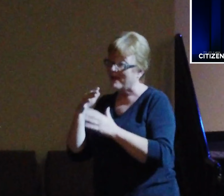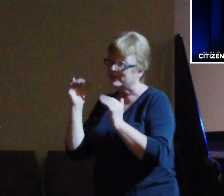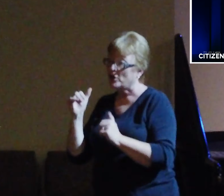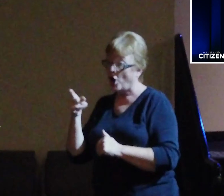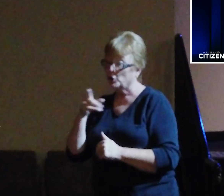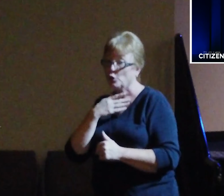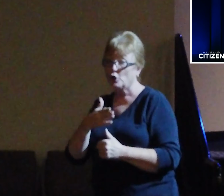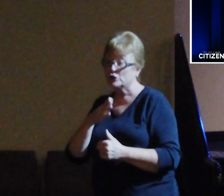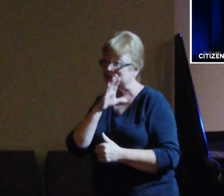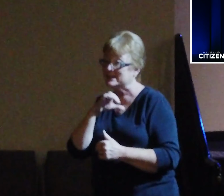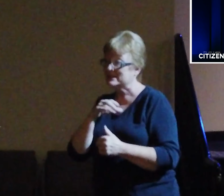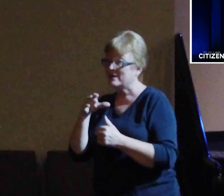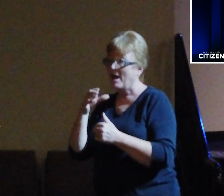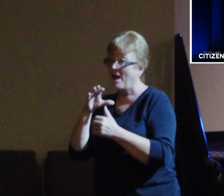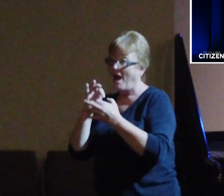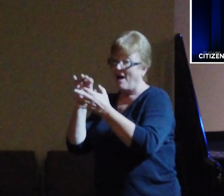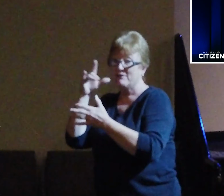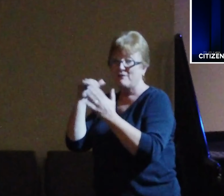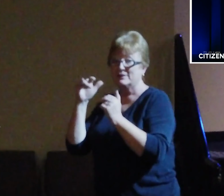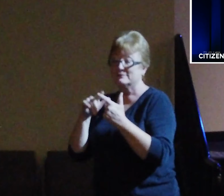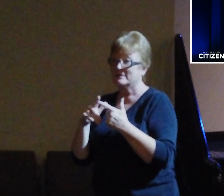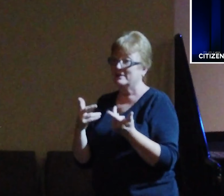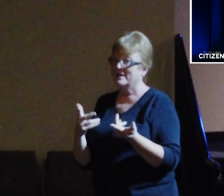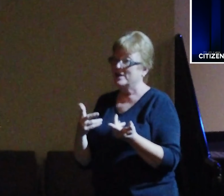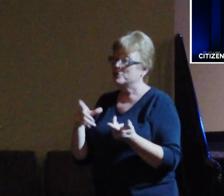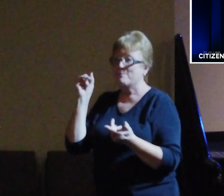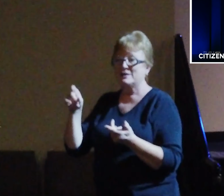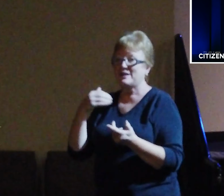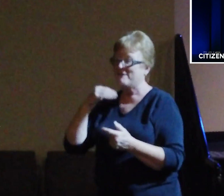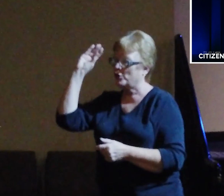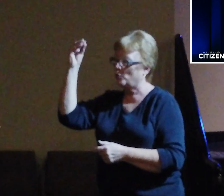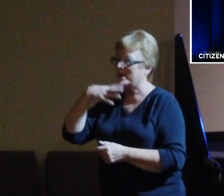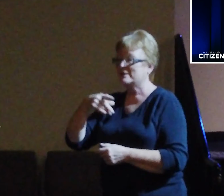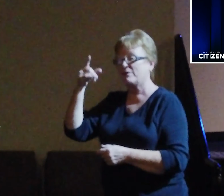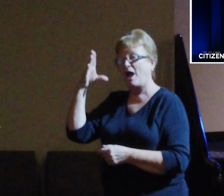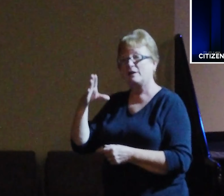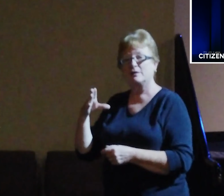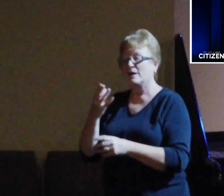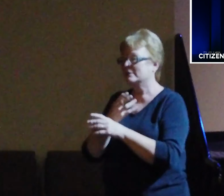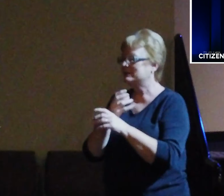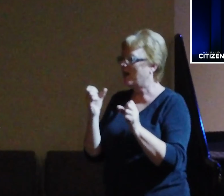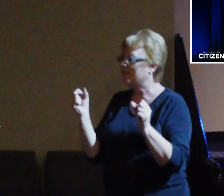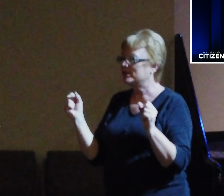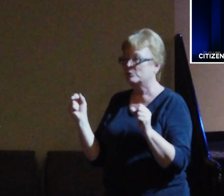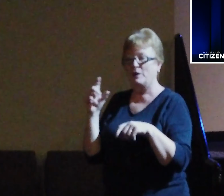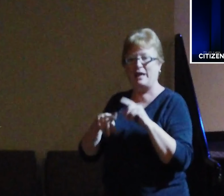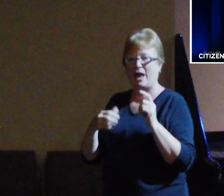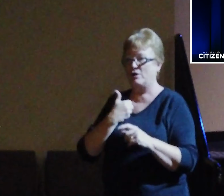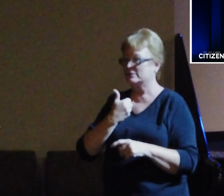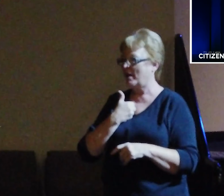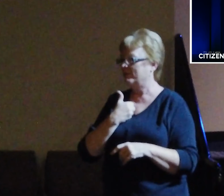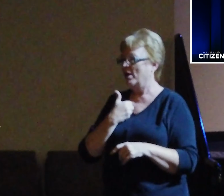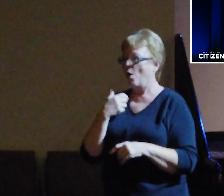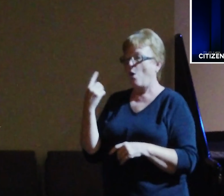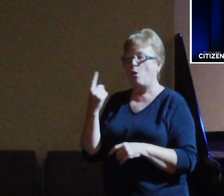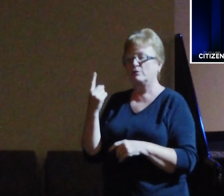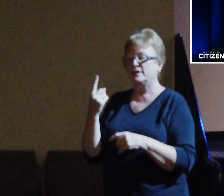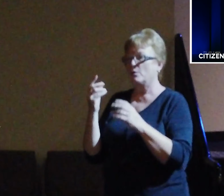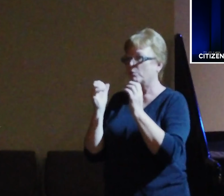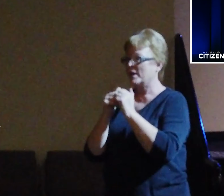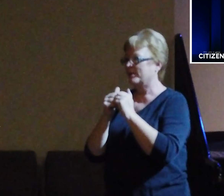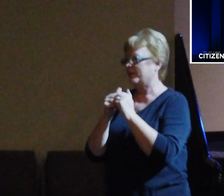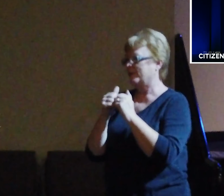It's impossible without the grace of God. Our salvation is impossible. Living out the Christian